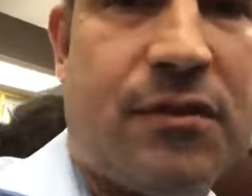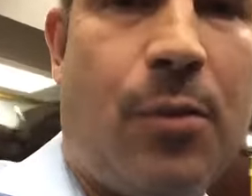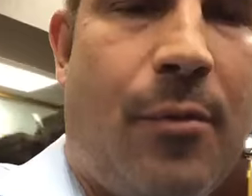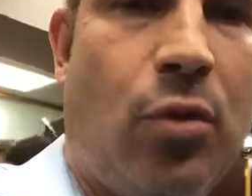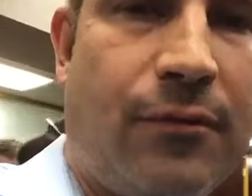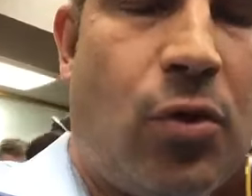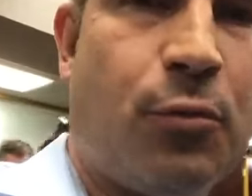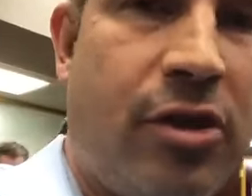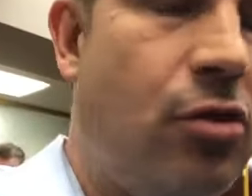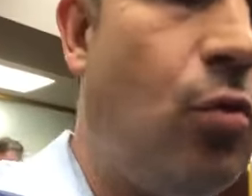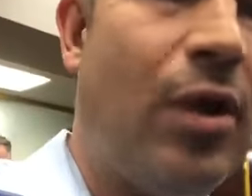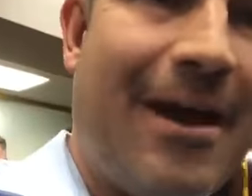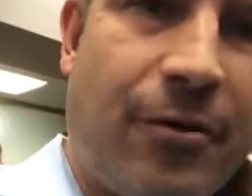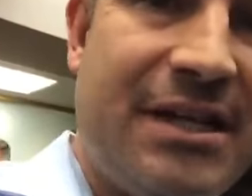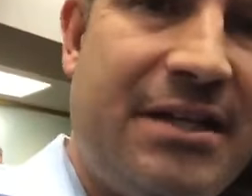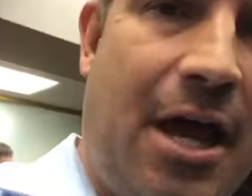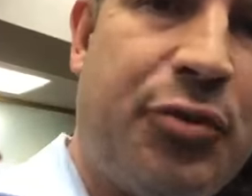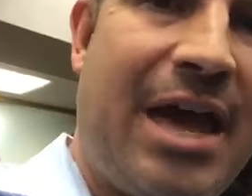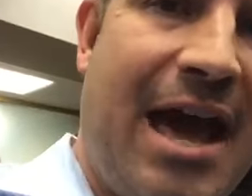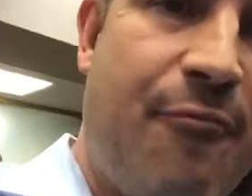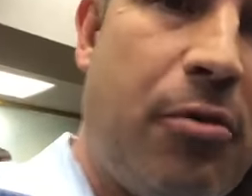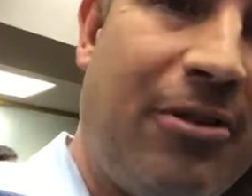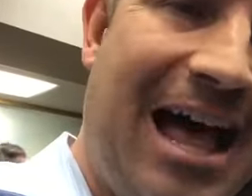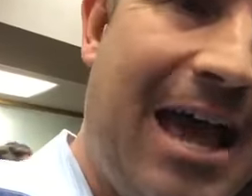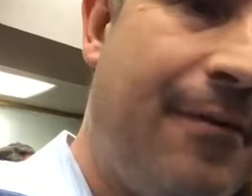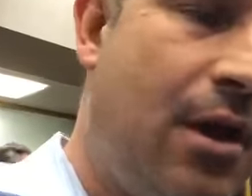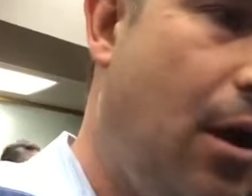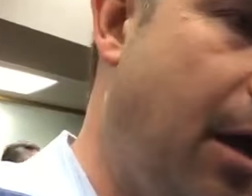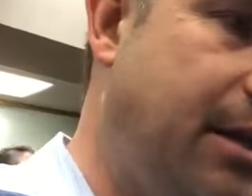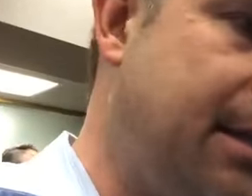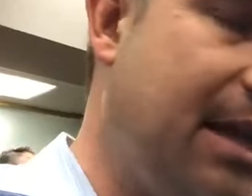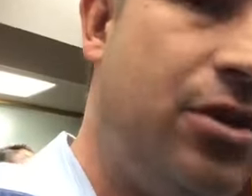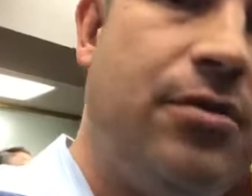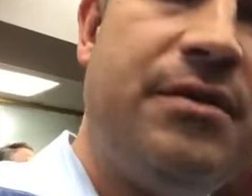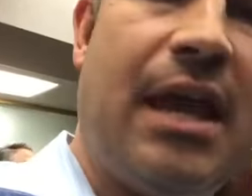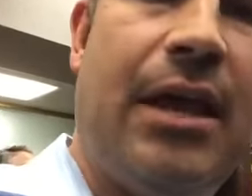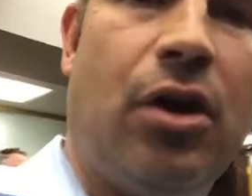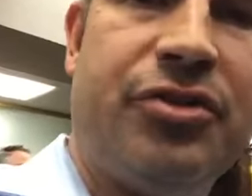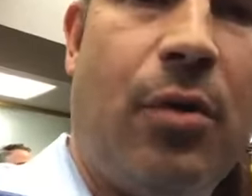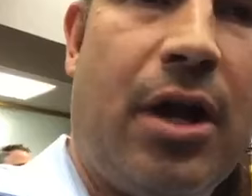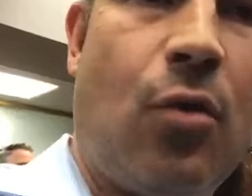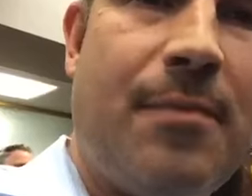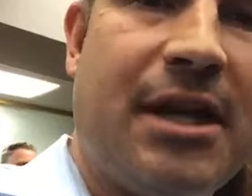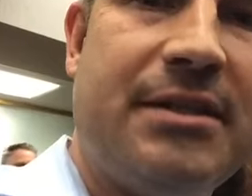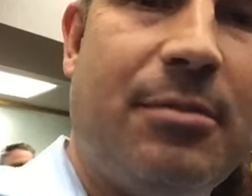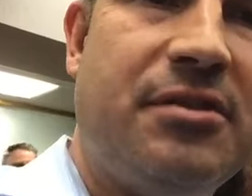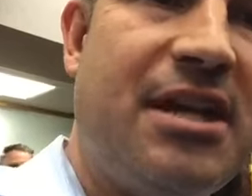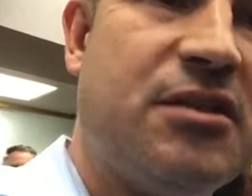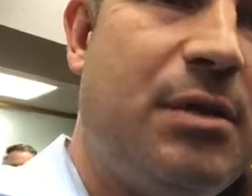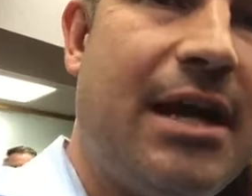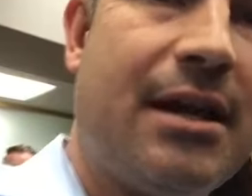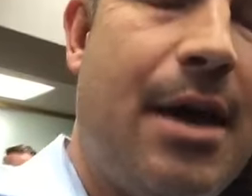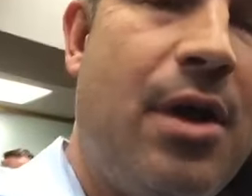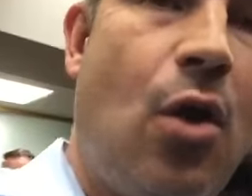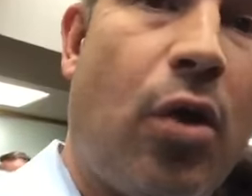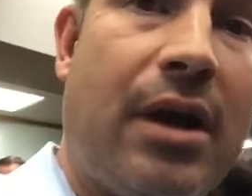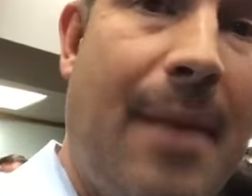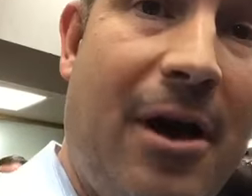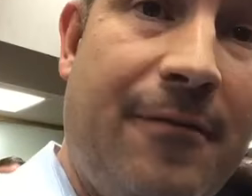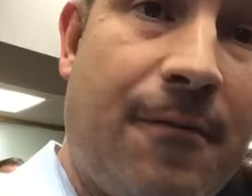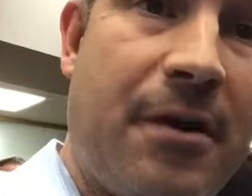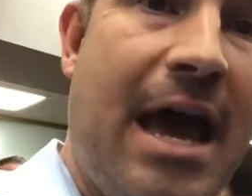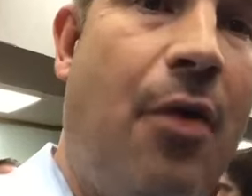Police Department. We'll, of course, bring you whatever details we have, both live on 10 News and also on our website at WTSP.com. We're